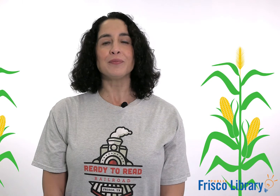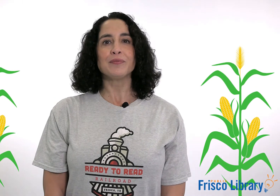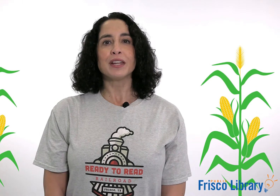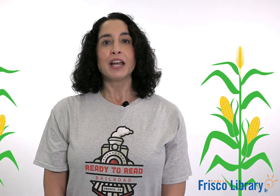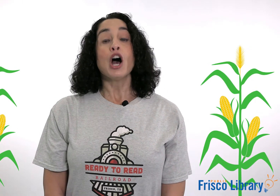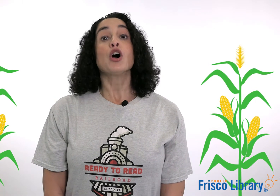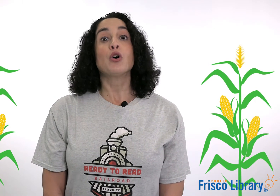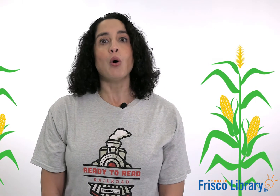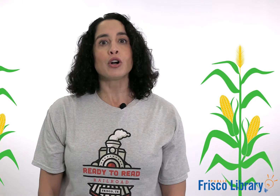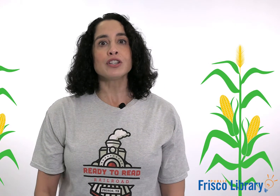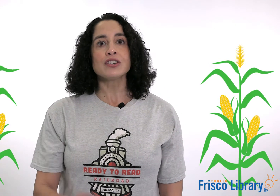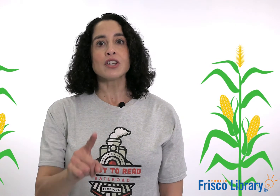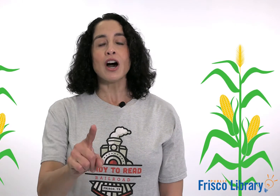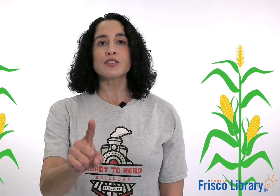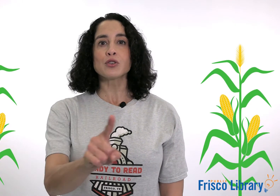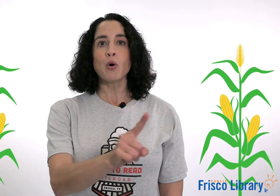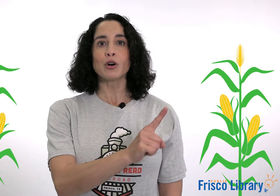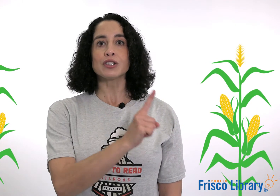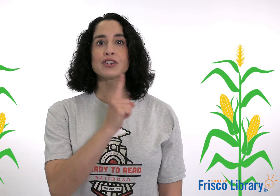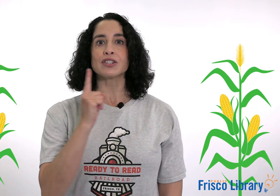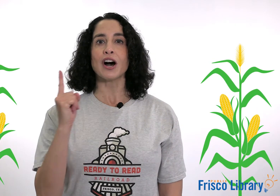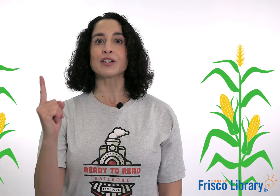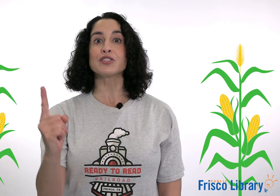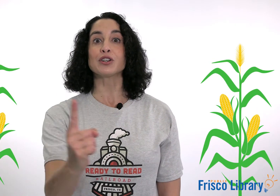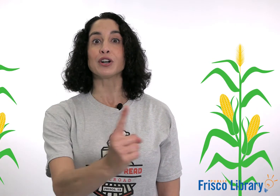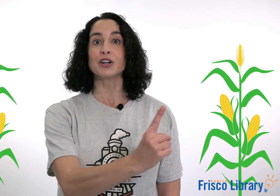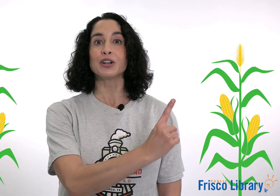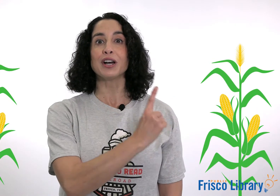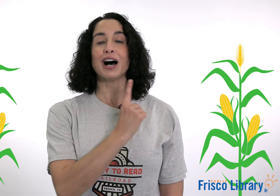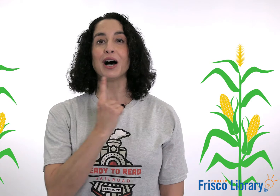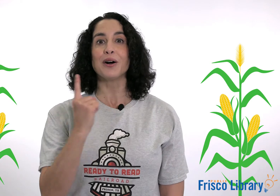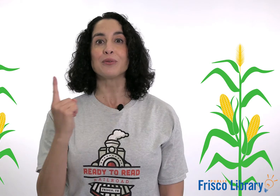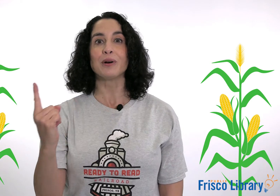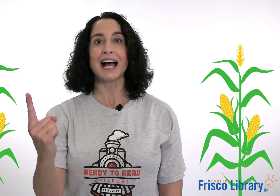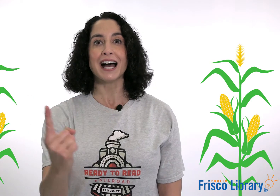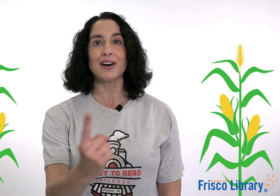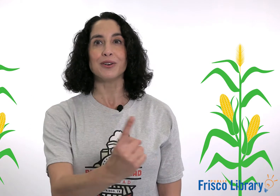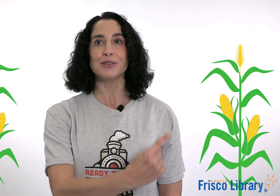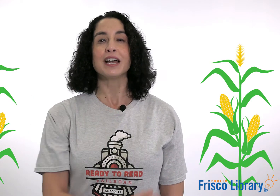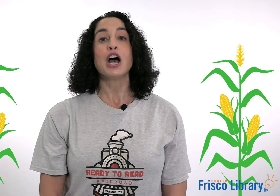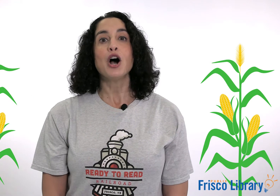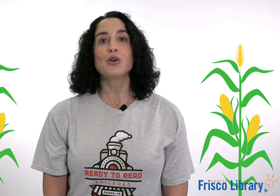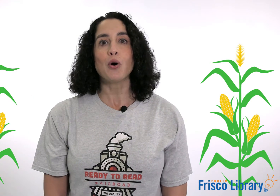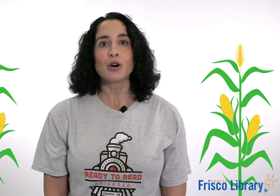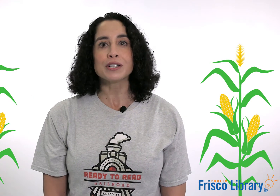corn stalks corn stalks turn around corn